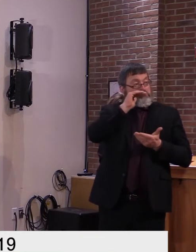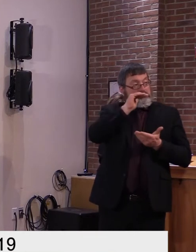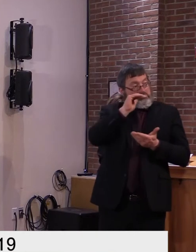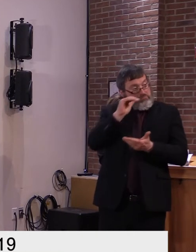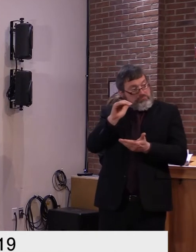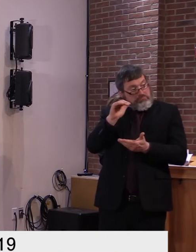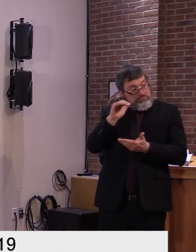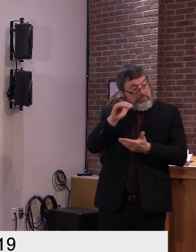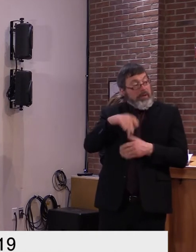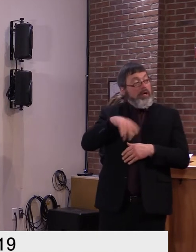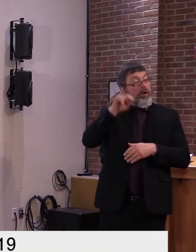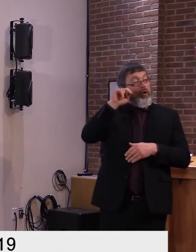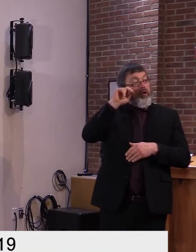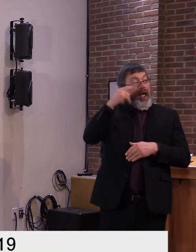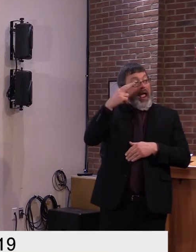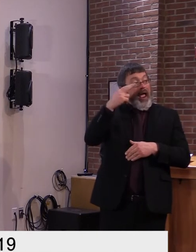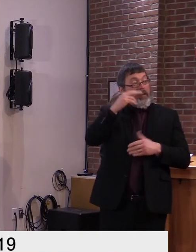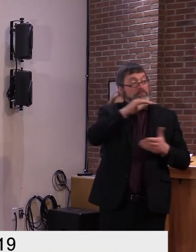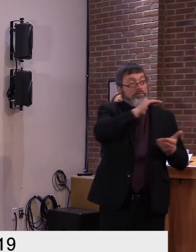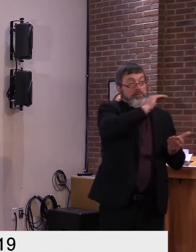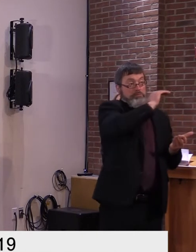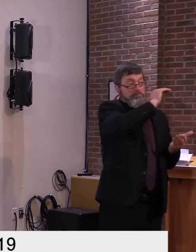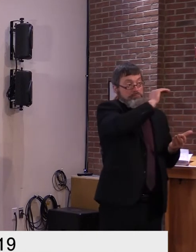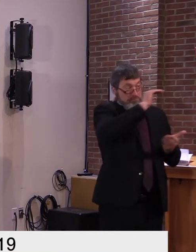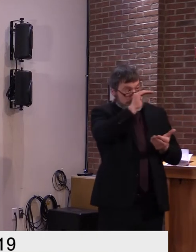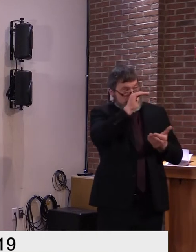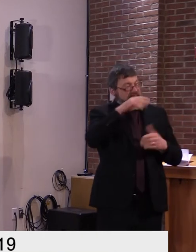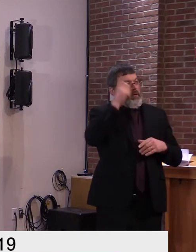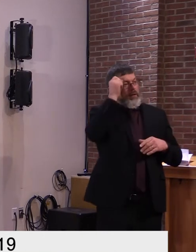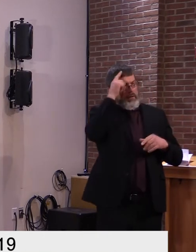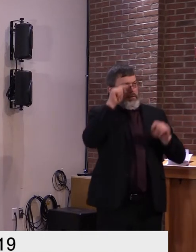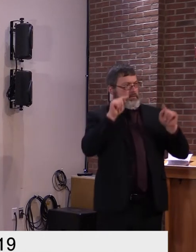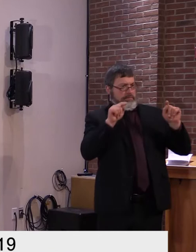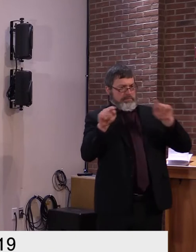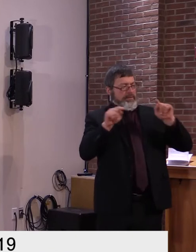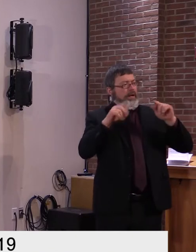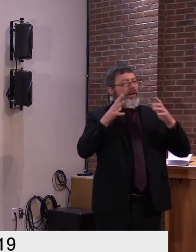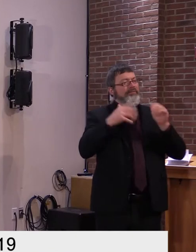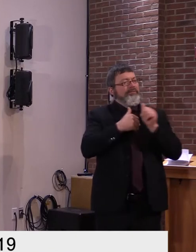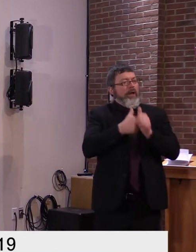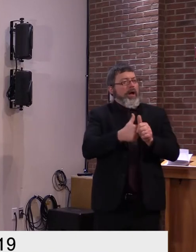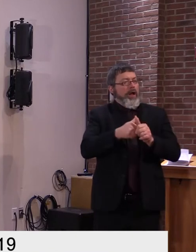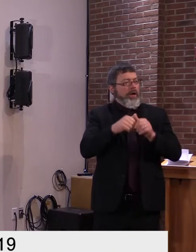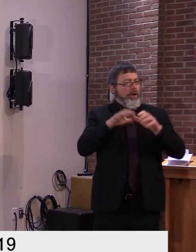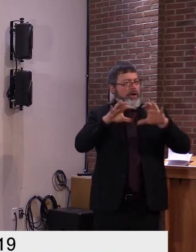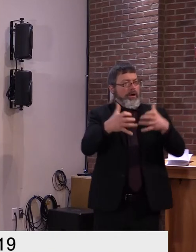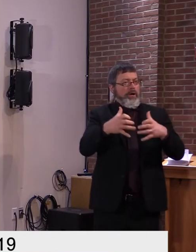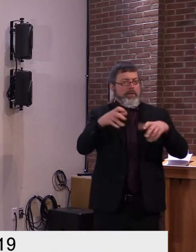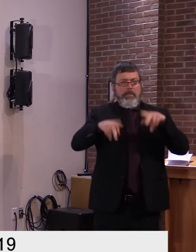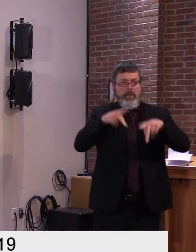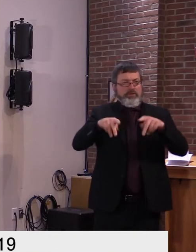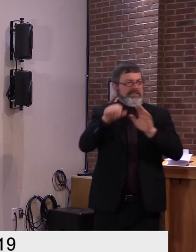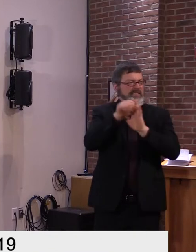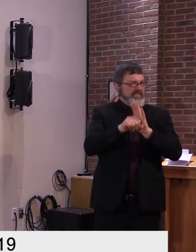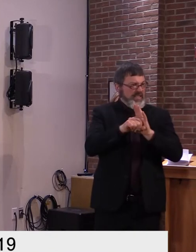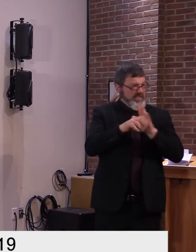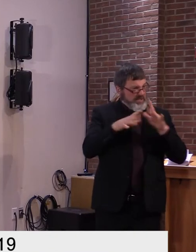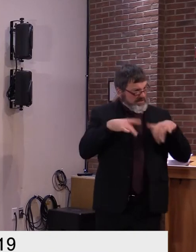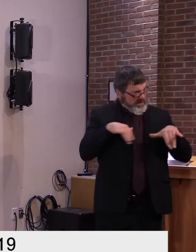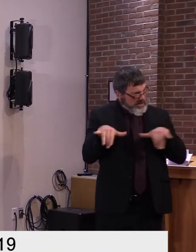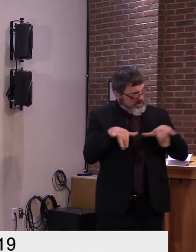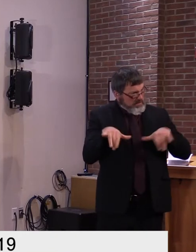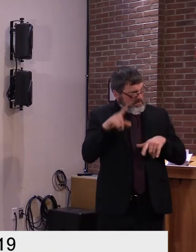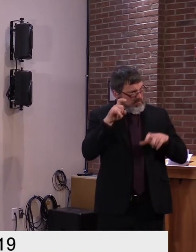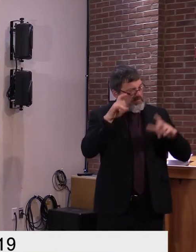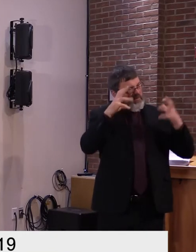than Vermont was. Is that the case? Yeah, I haven't done all the calculations. All I did do is look at the map, and